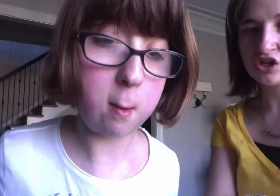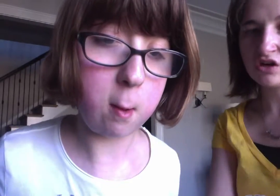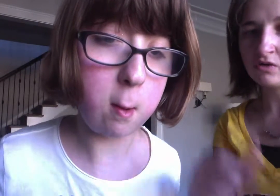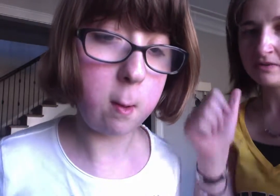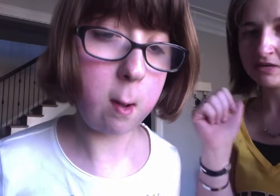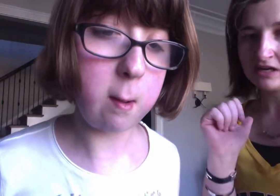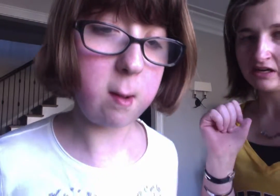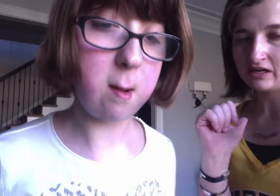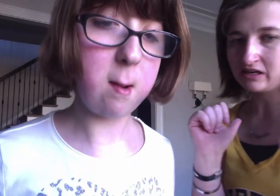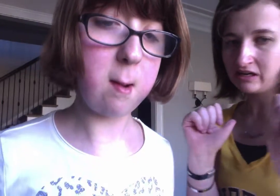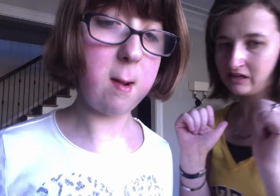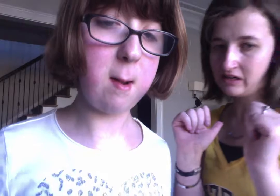We